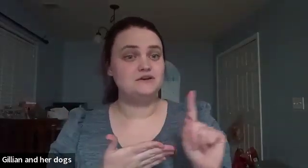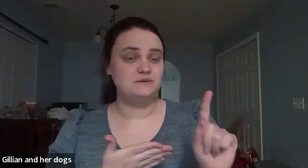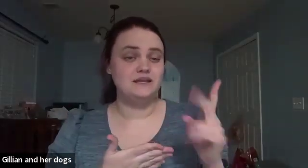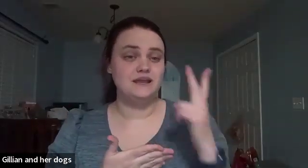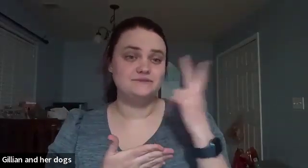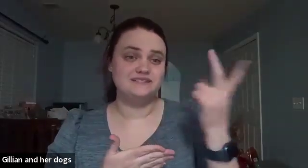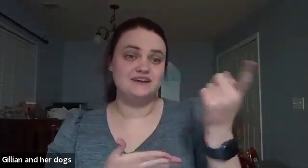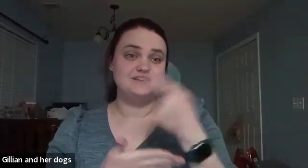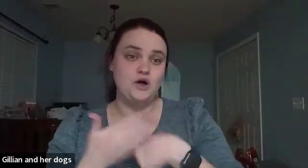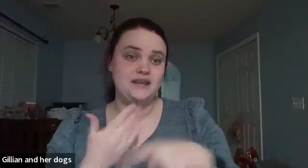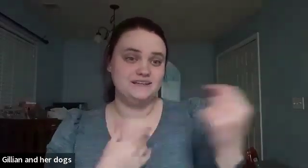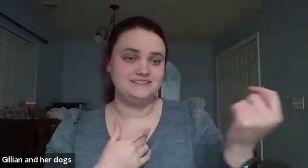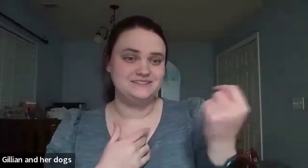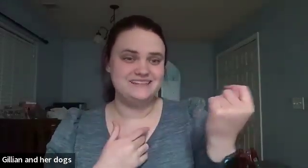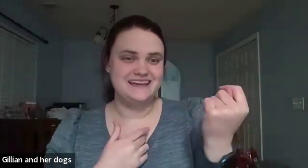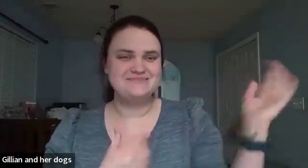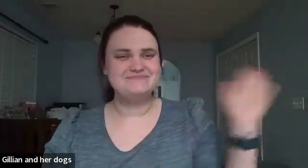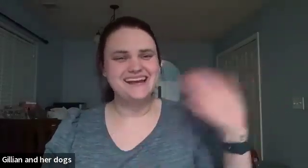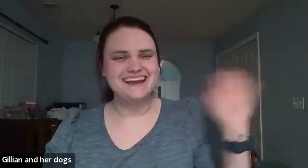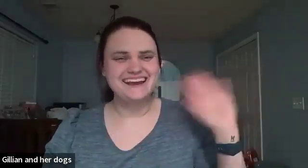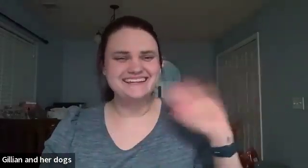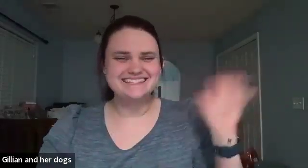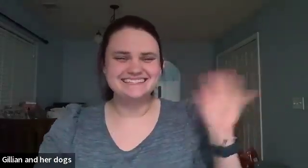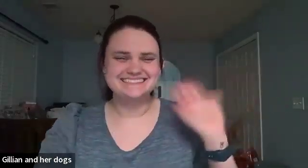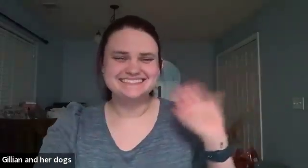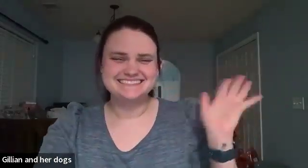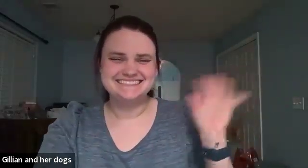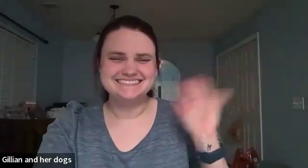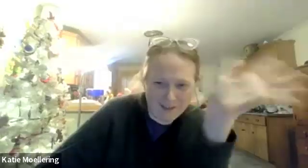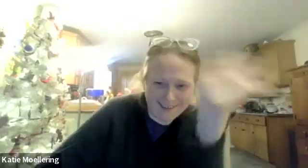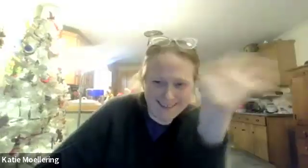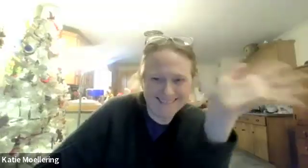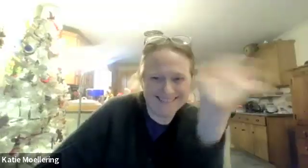of y'all's week, and I will see you guys all next Tuesday. Bye, guys. Bye, everybody.